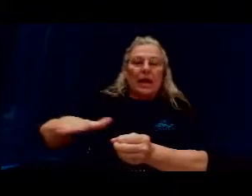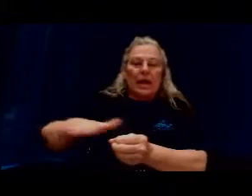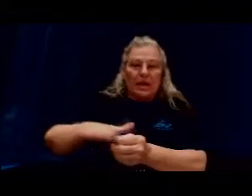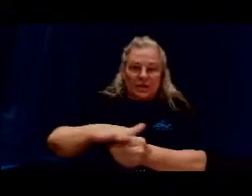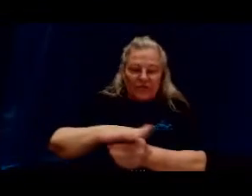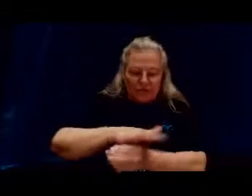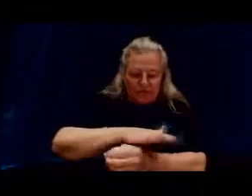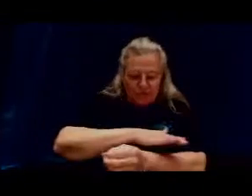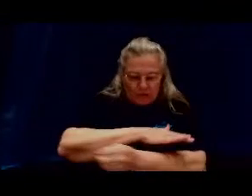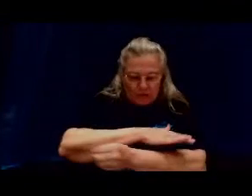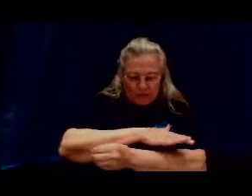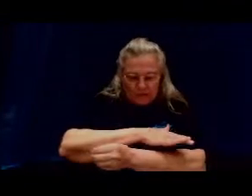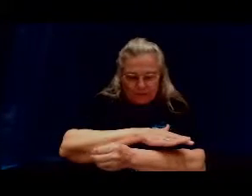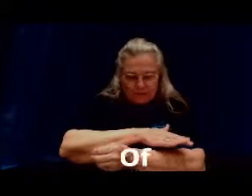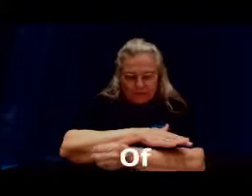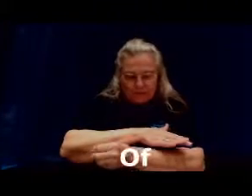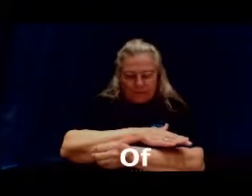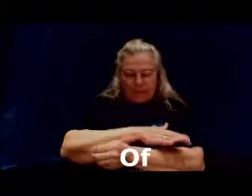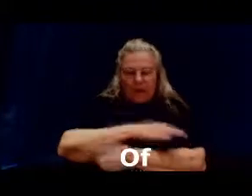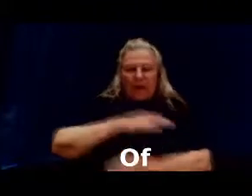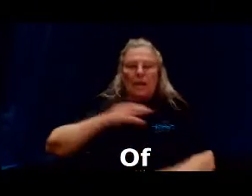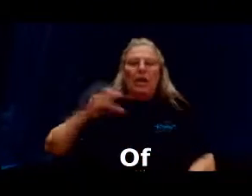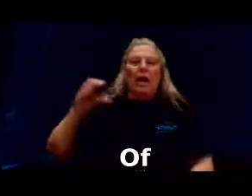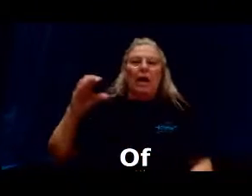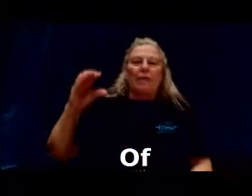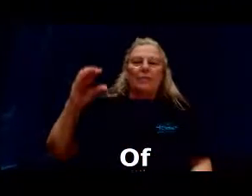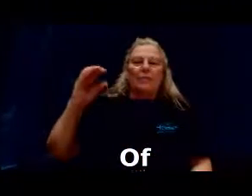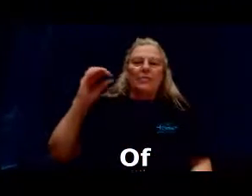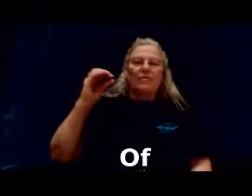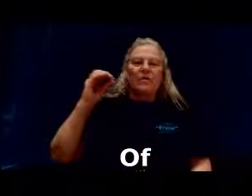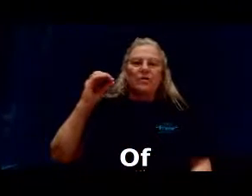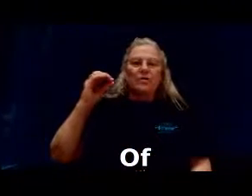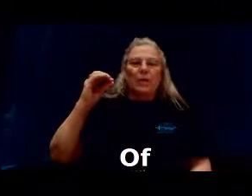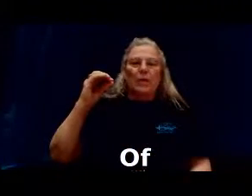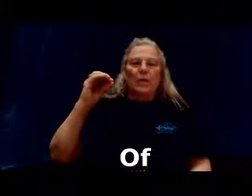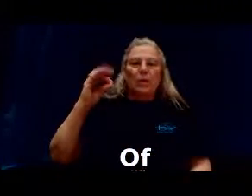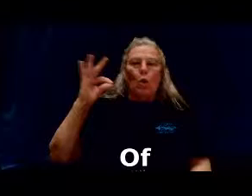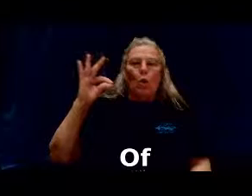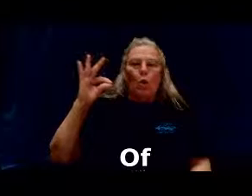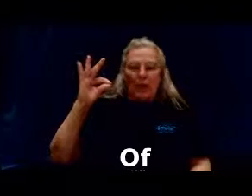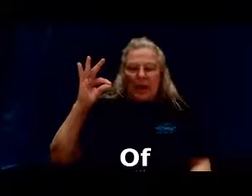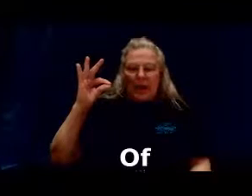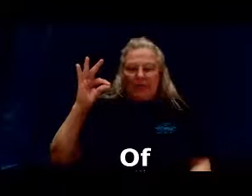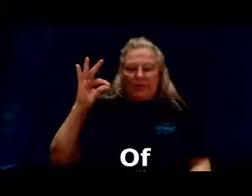It is full. Of, finger spell O-F.